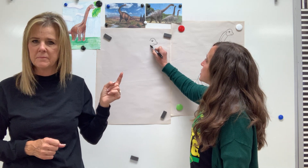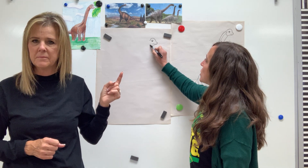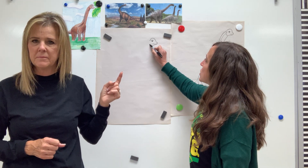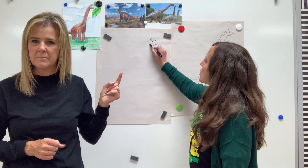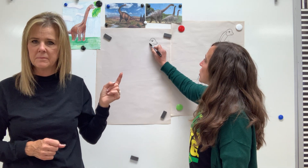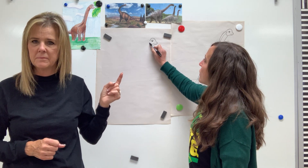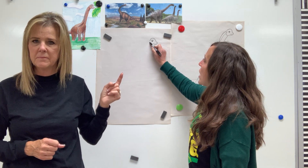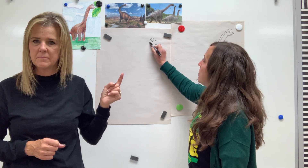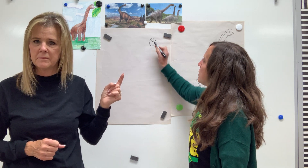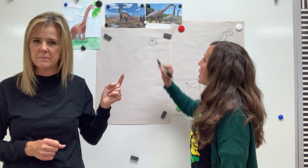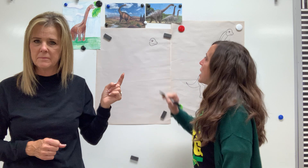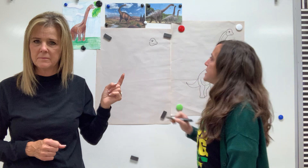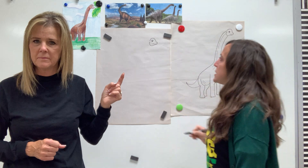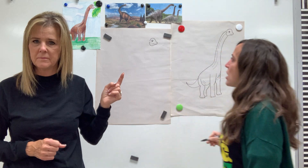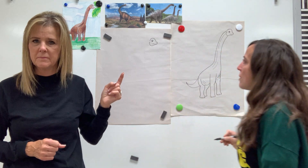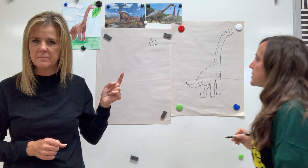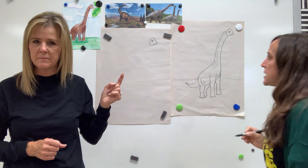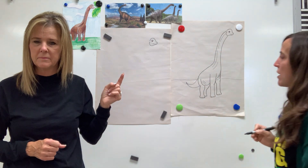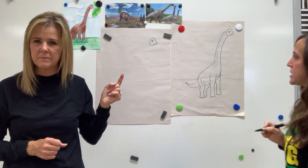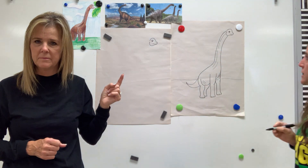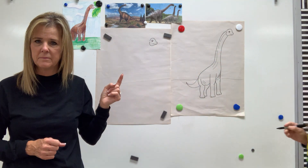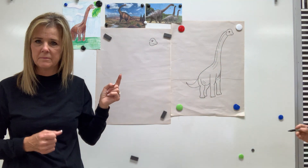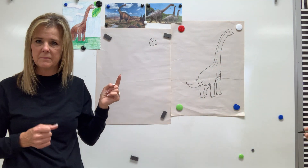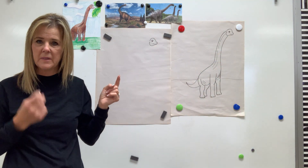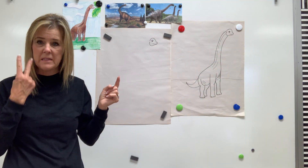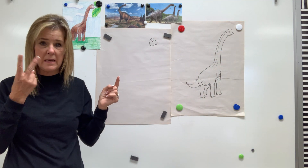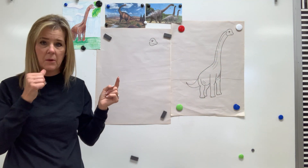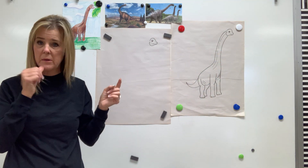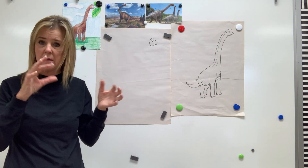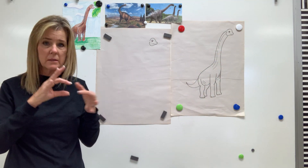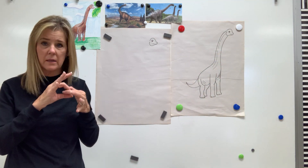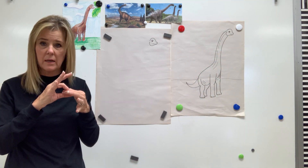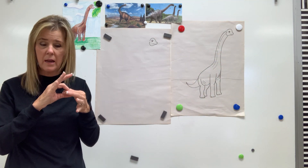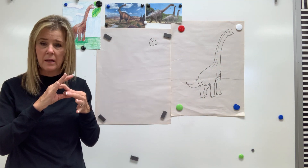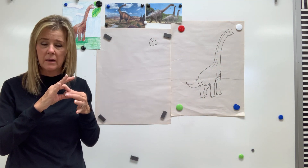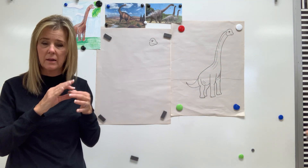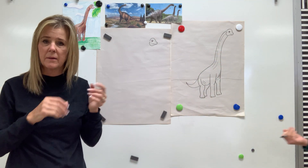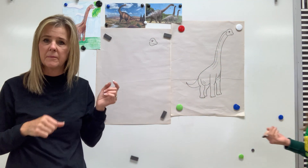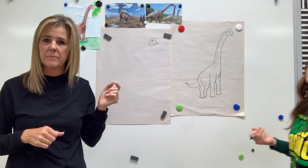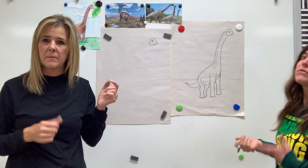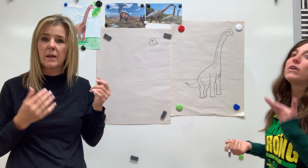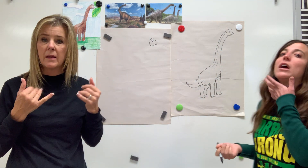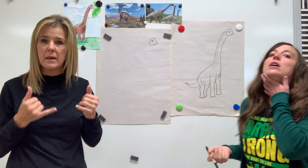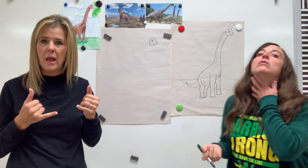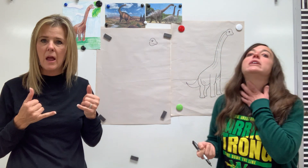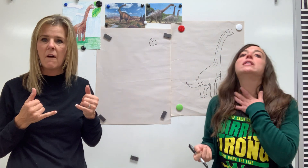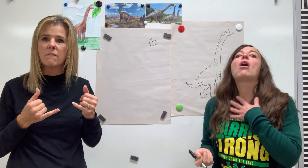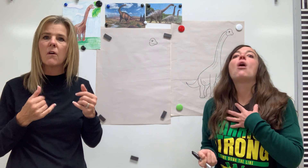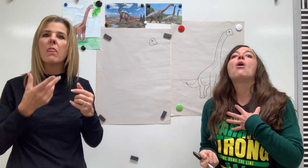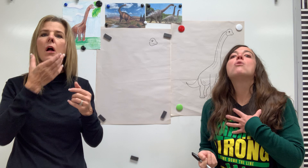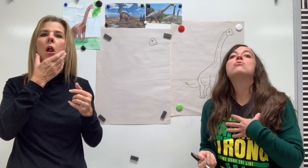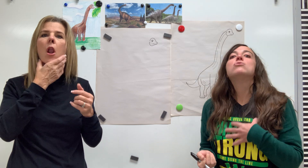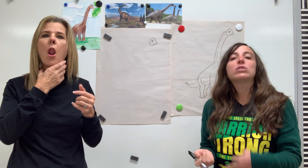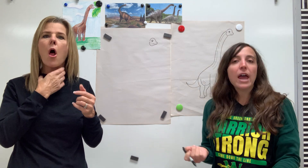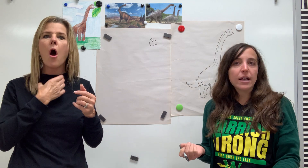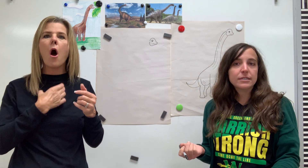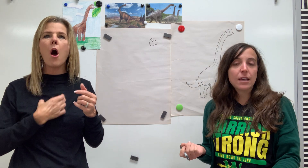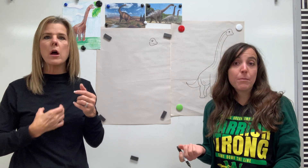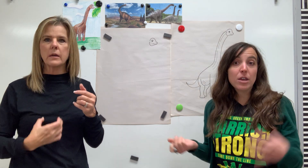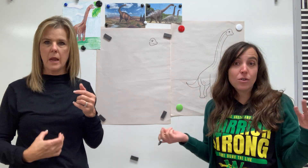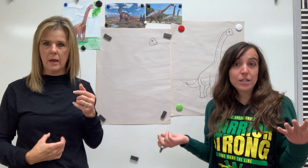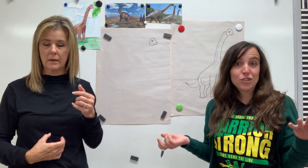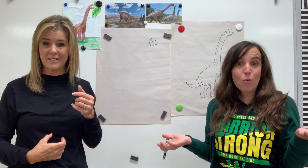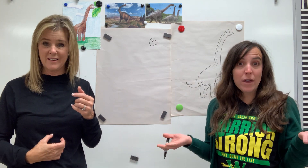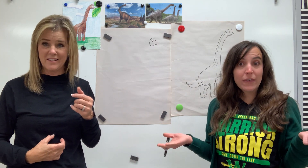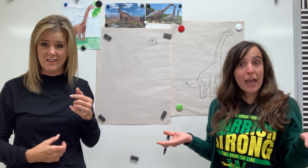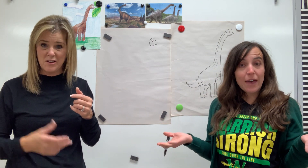it's gonna start to curve up and stop. See how it doesn't touch? Now for their very long necks. I